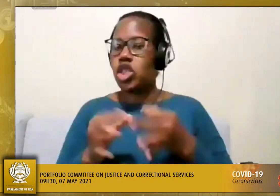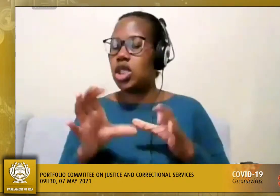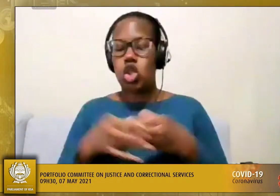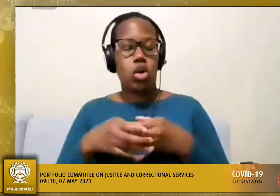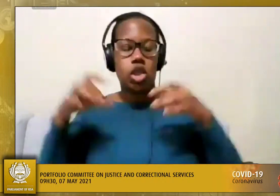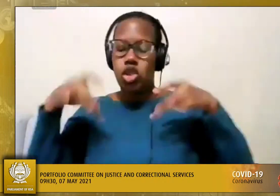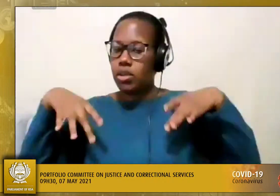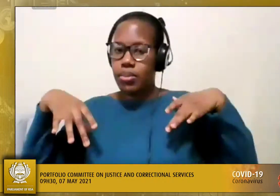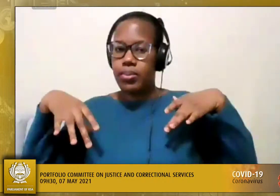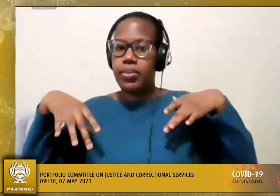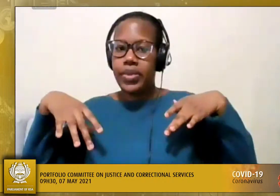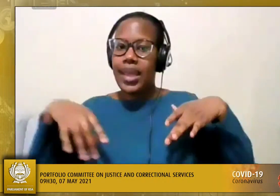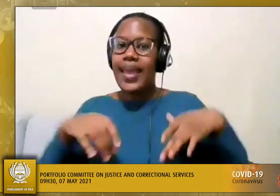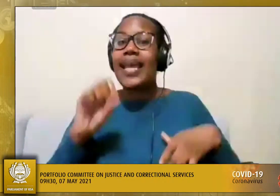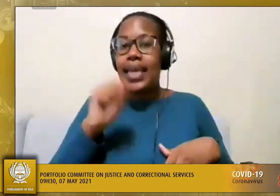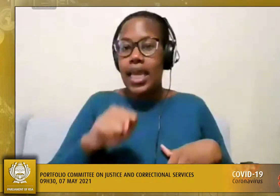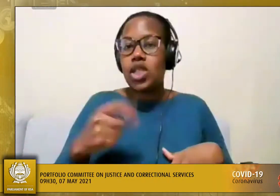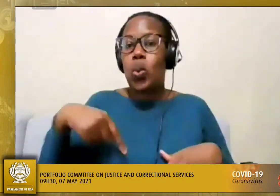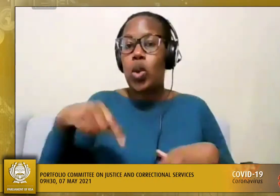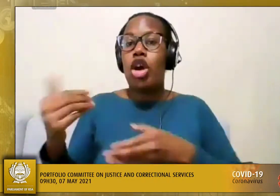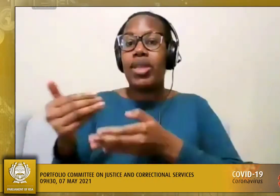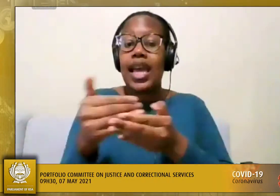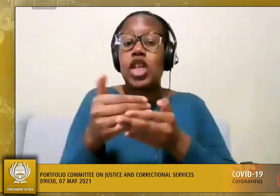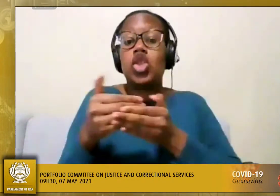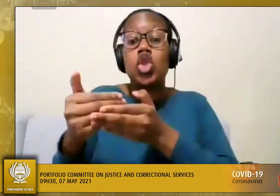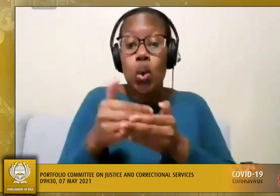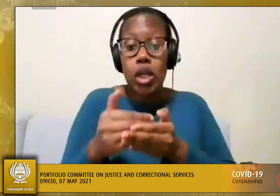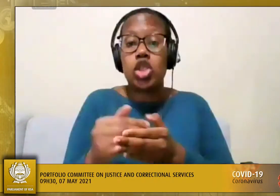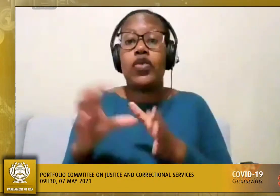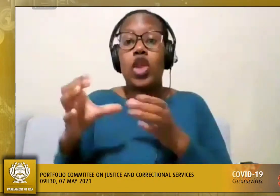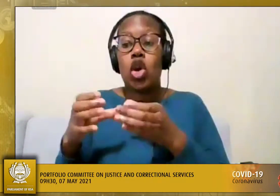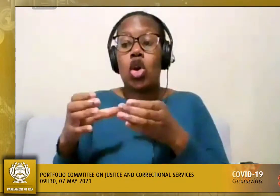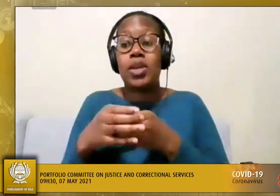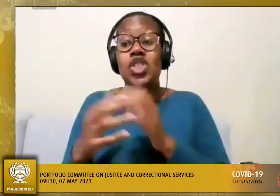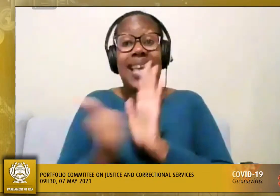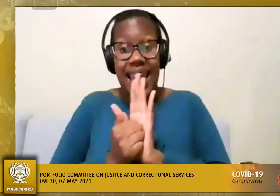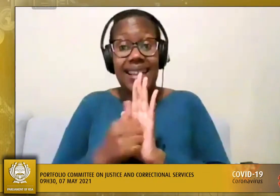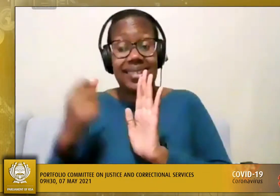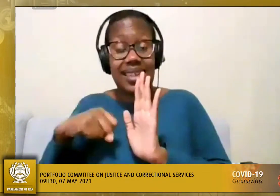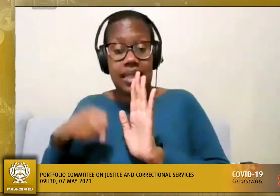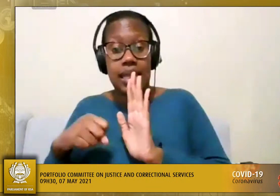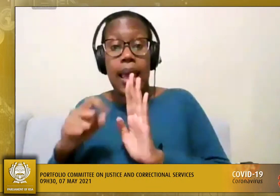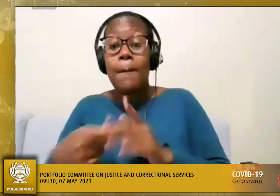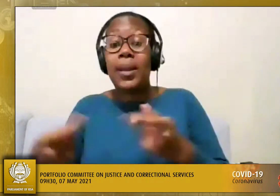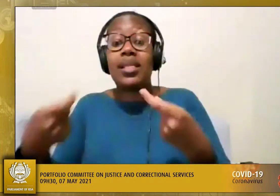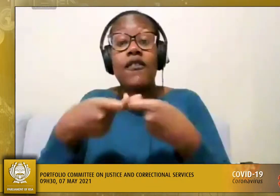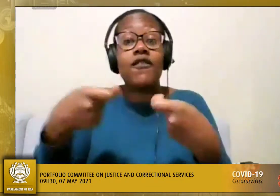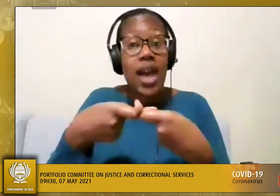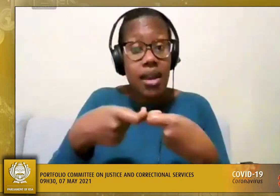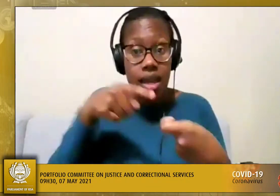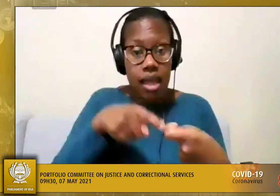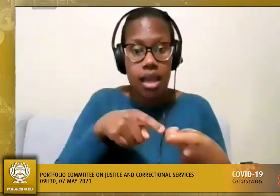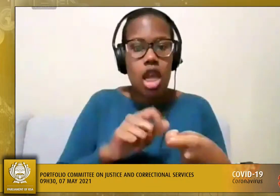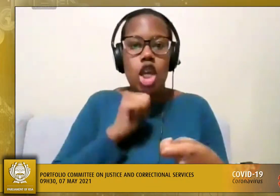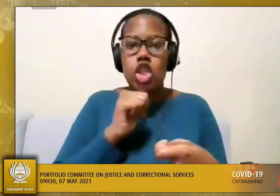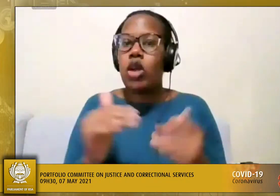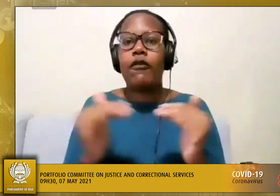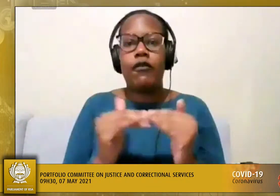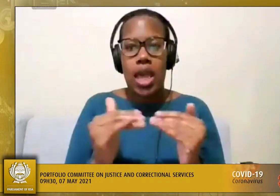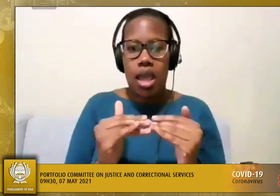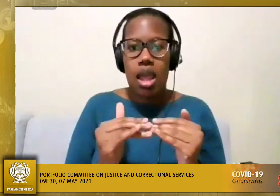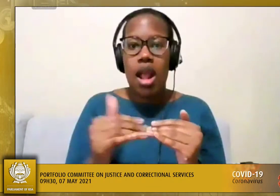despite the fact that we are the custodian of the commissions Act but the funding thereof it will be unfair to say must come